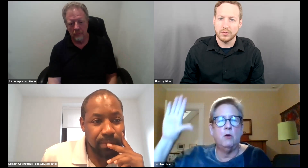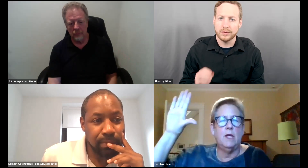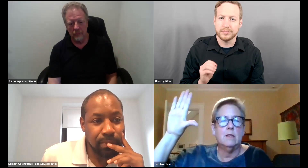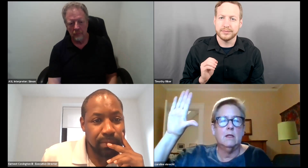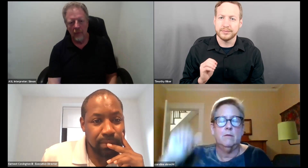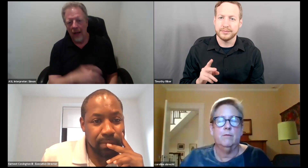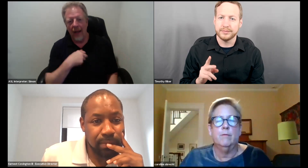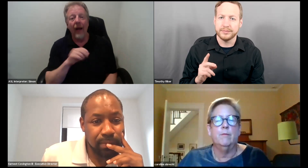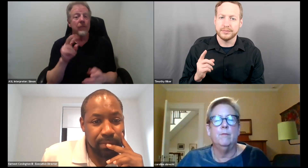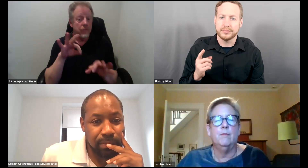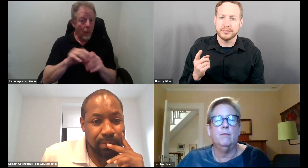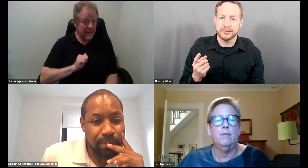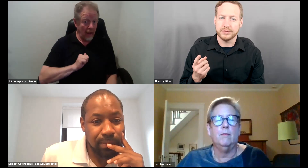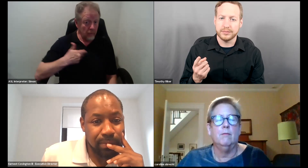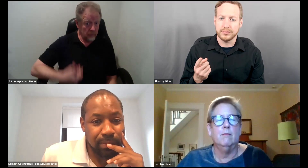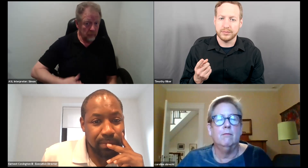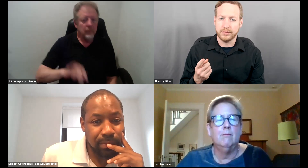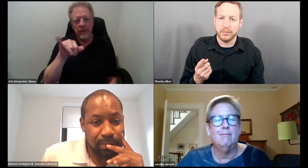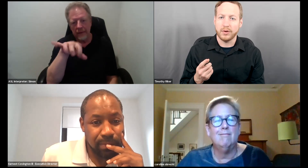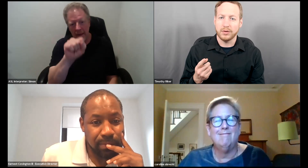And I vote yes.